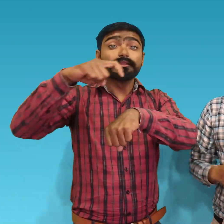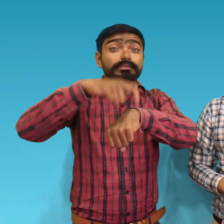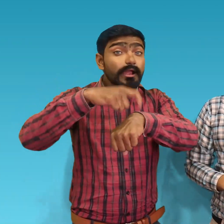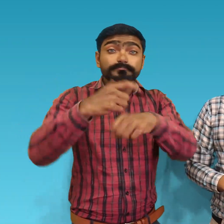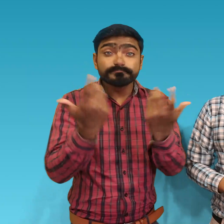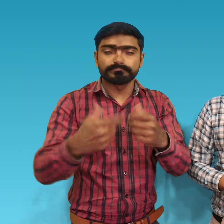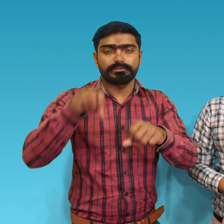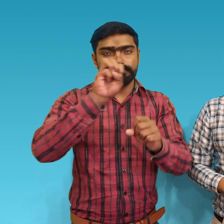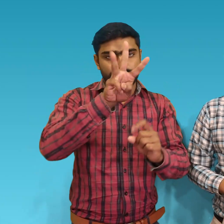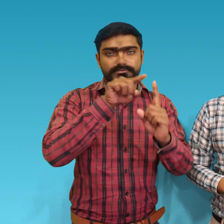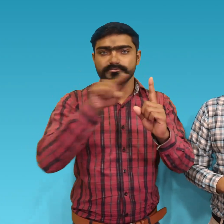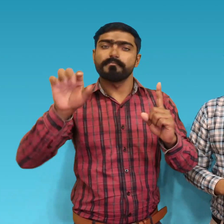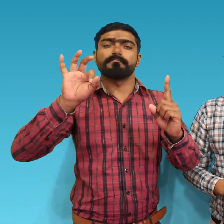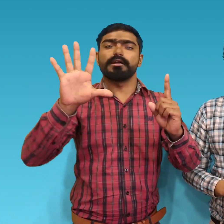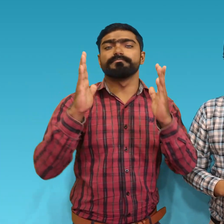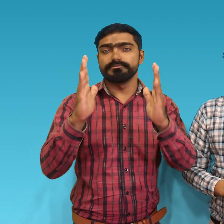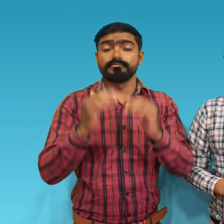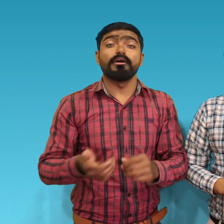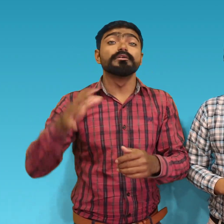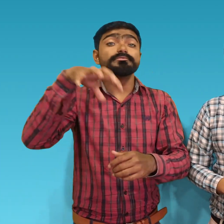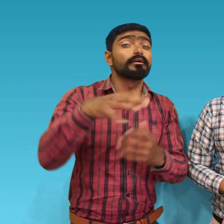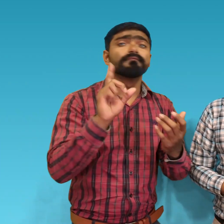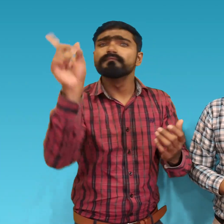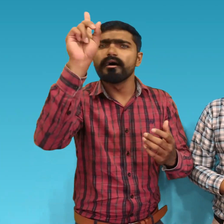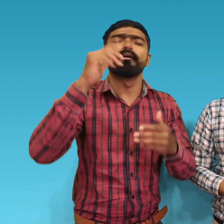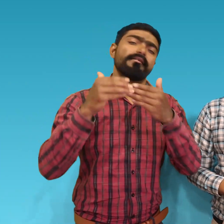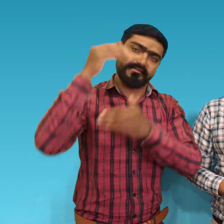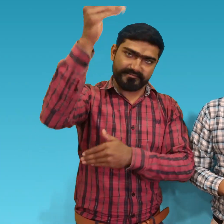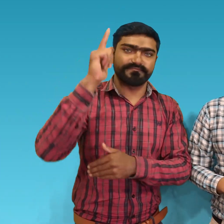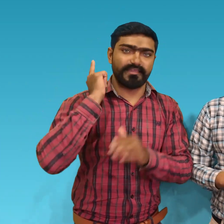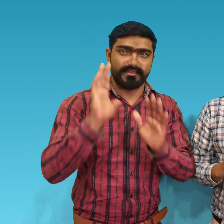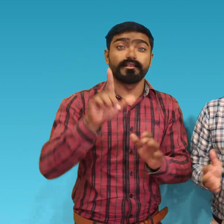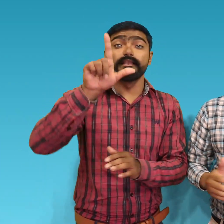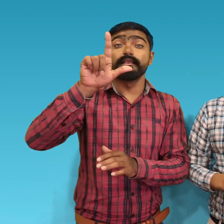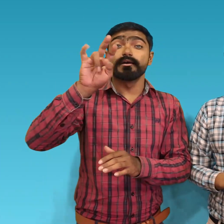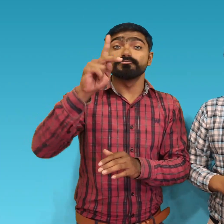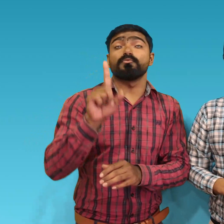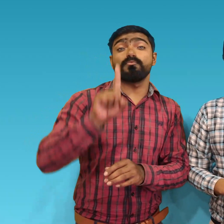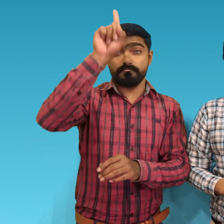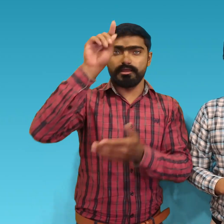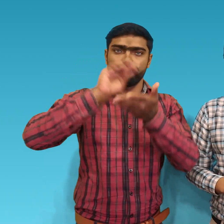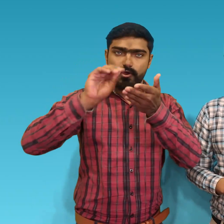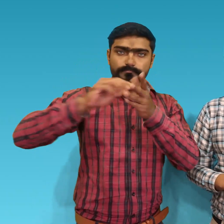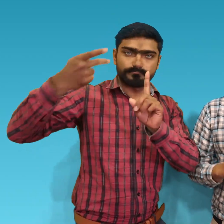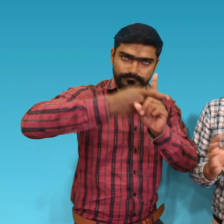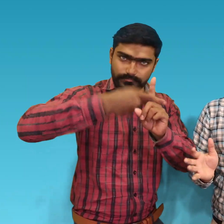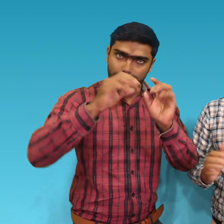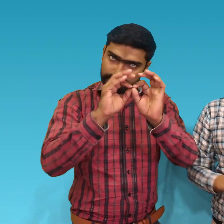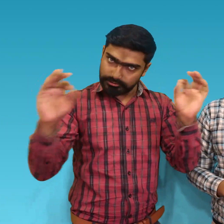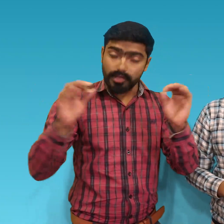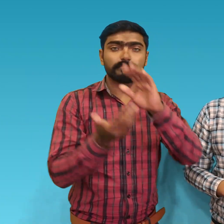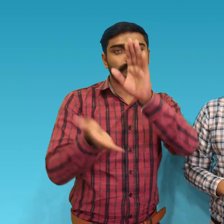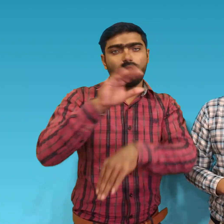The event will take place from 3 p.m. to 5 p.m. There's a link in the description that you can use to sign yourself up. And once we have